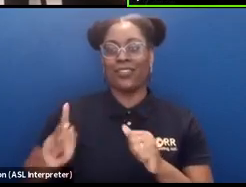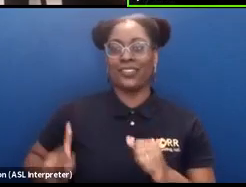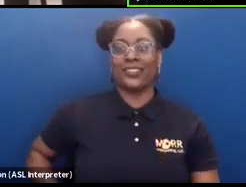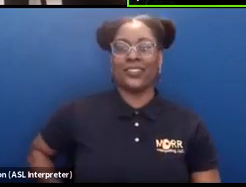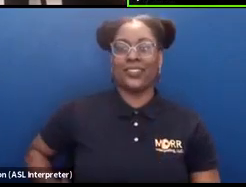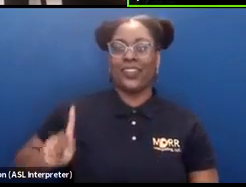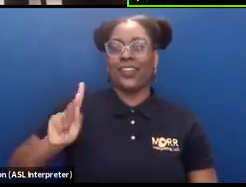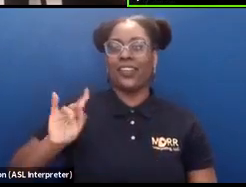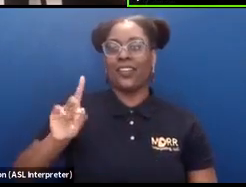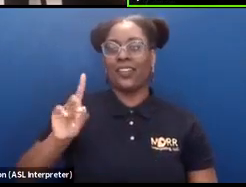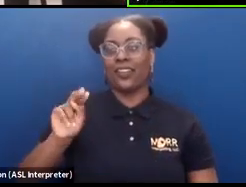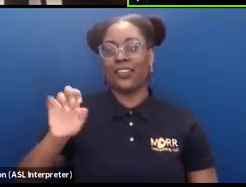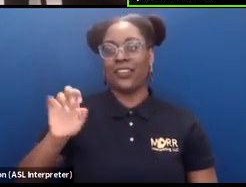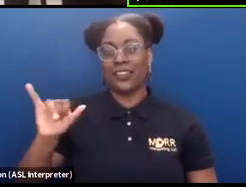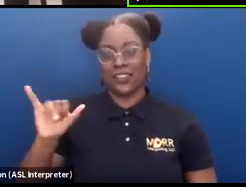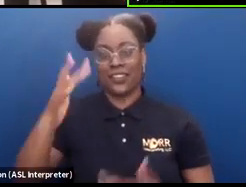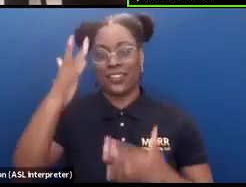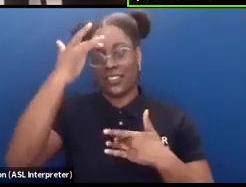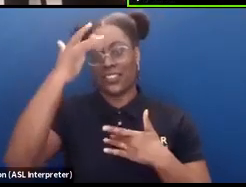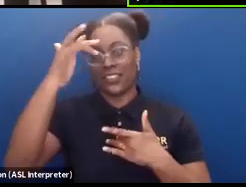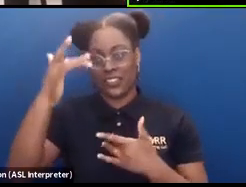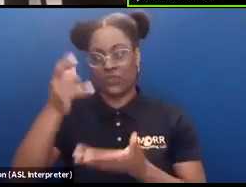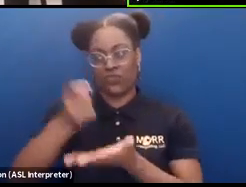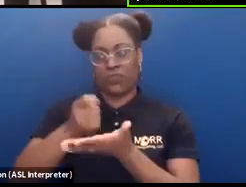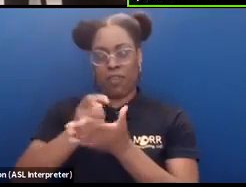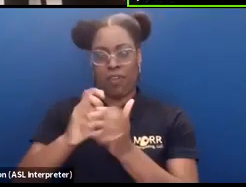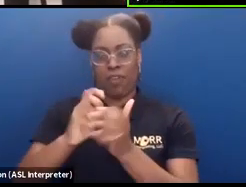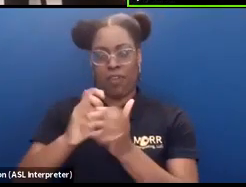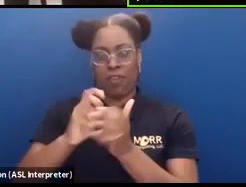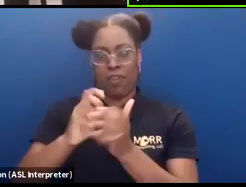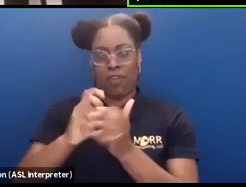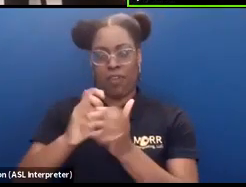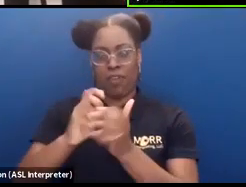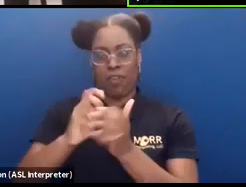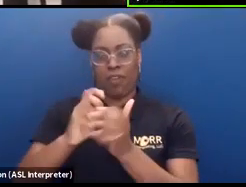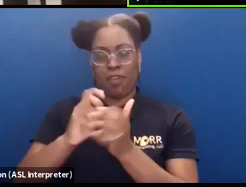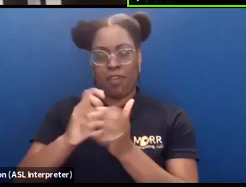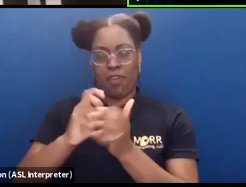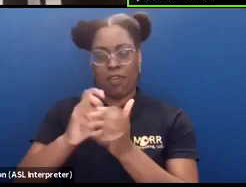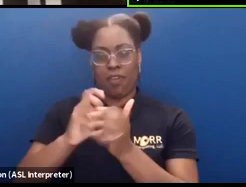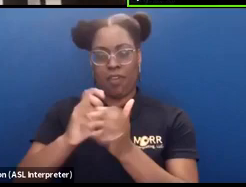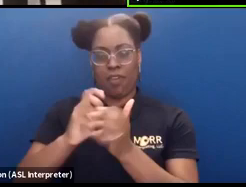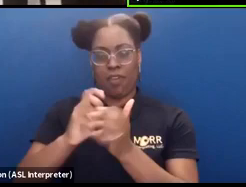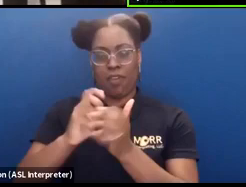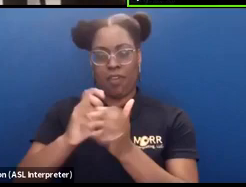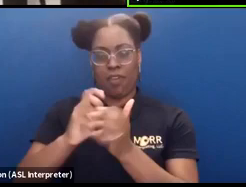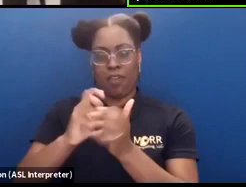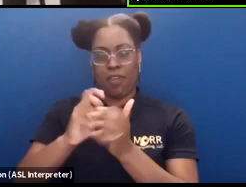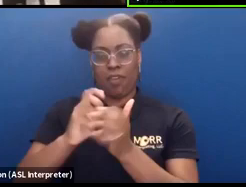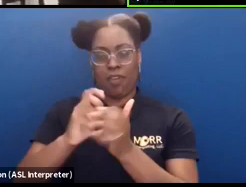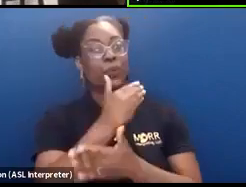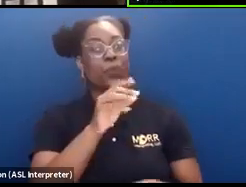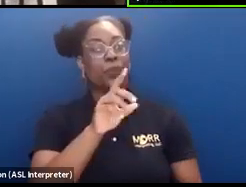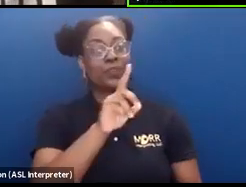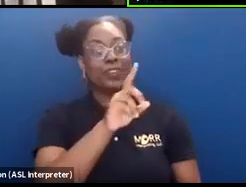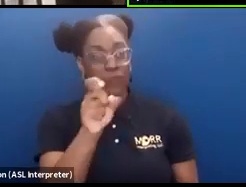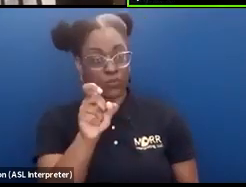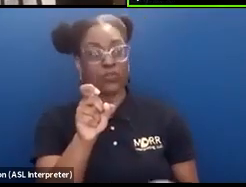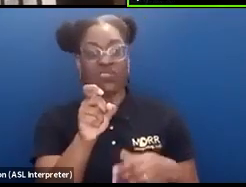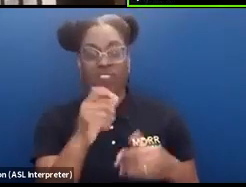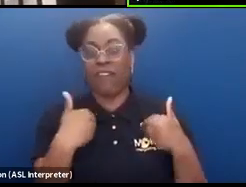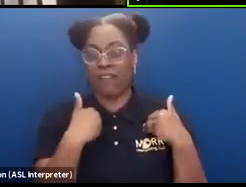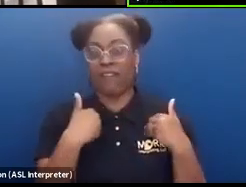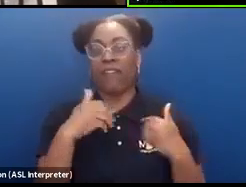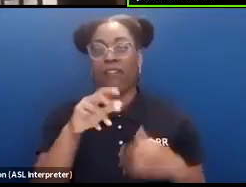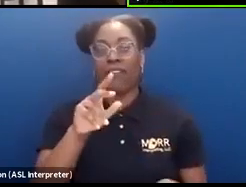he wanted there to be 80% of new diagnoses with kidney diseases, which is something that's very common for people with lupus, were